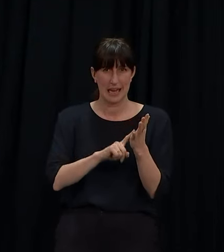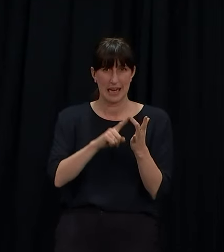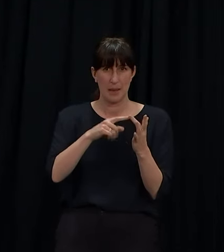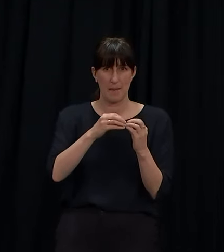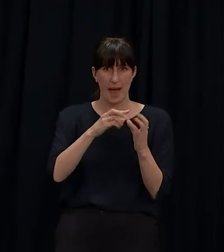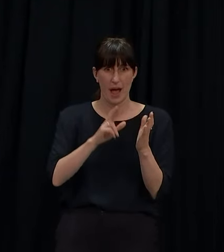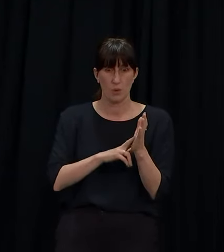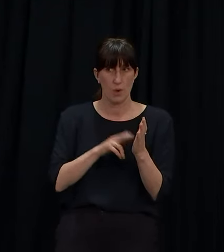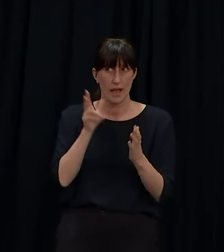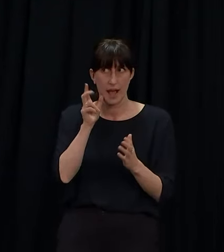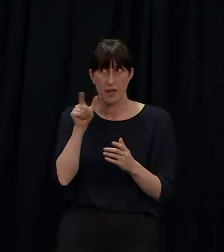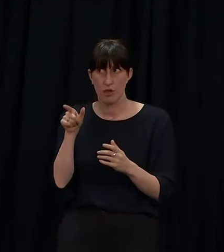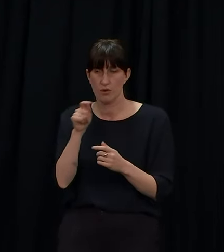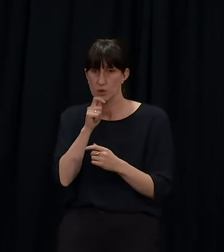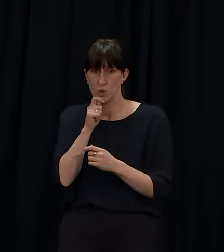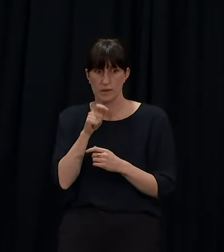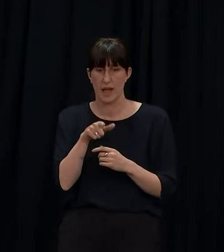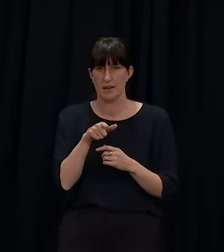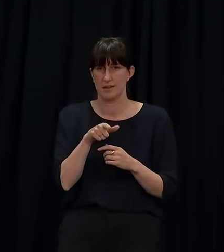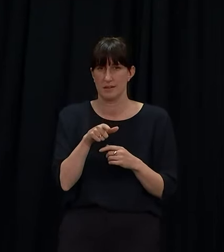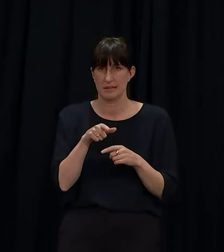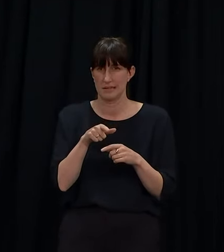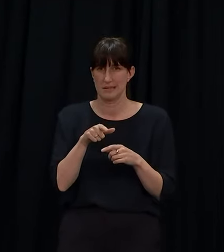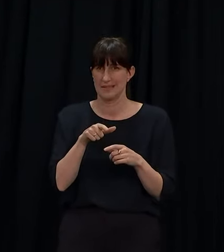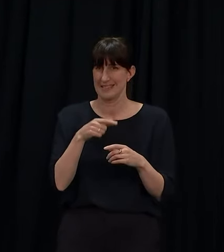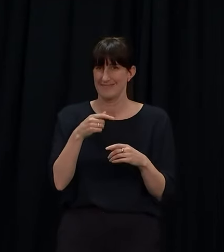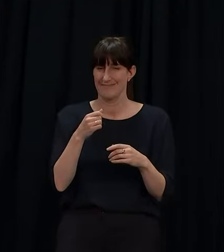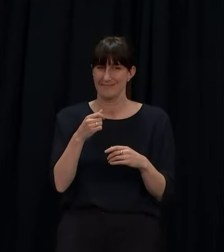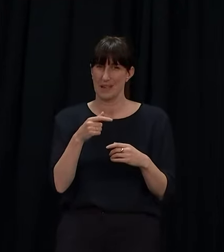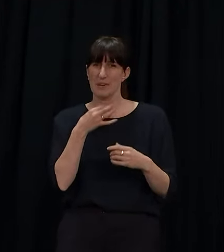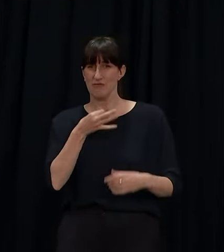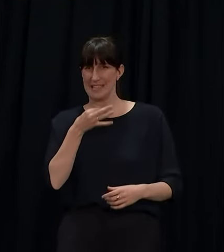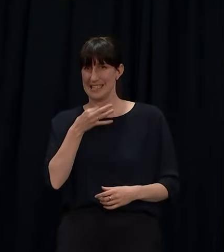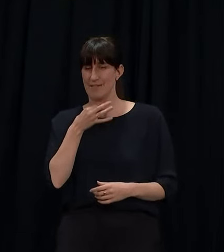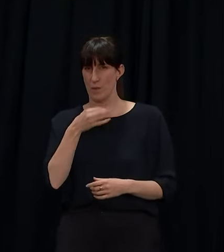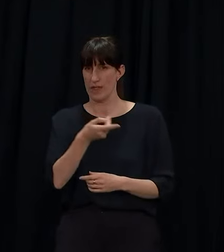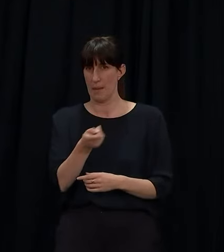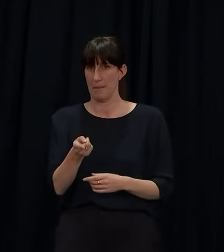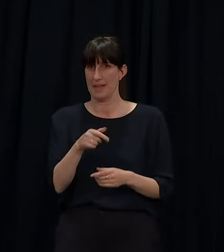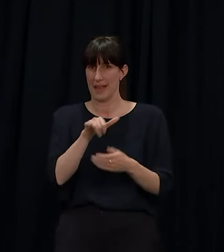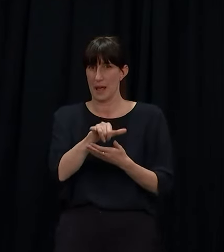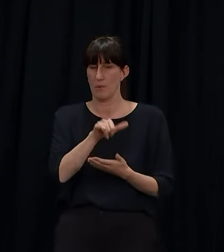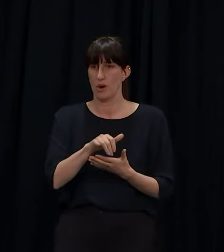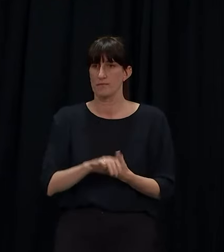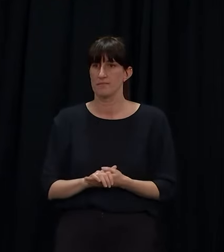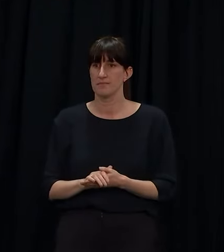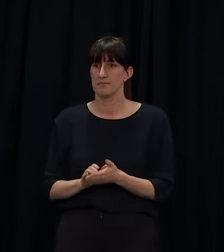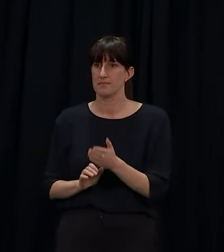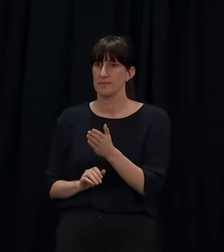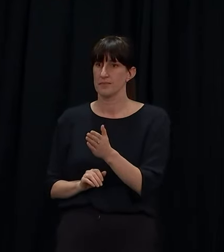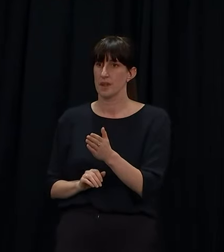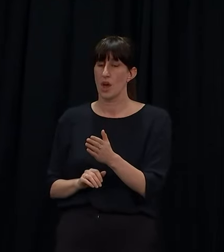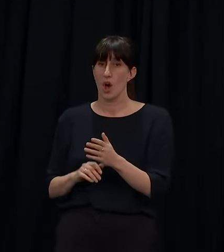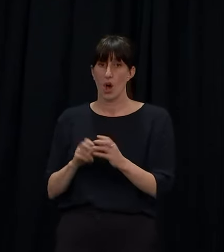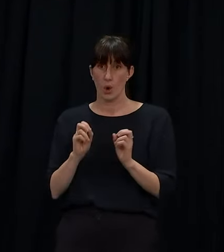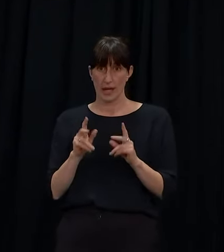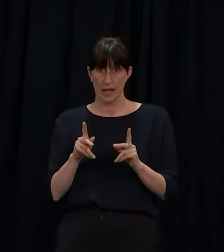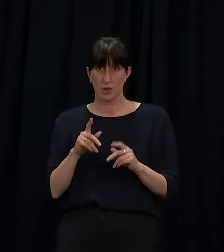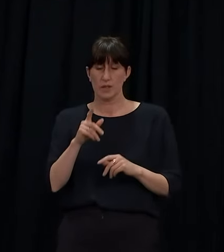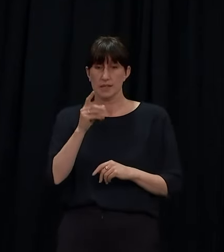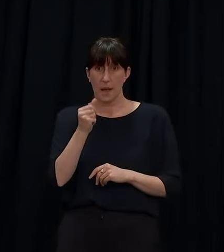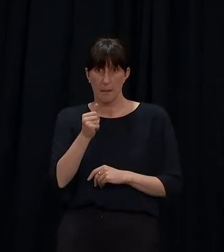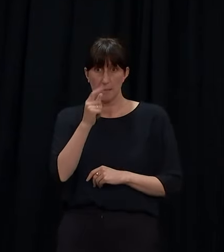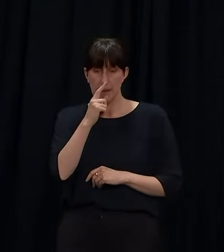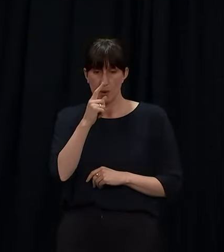the airport, in the past they've worked with our Defence Force, doesn't look like they're going to be able to get on a plane. What's our government's advice to them? What should they